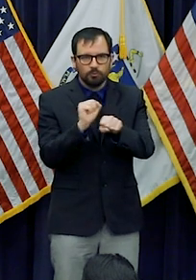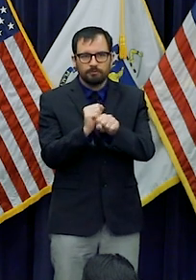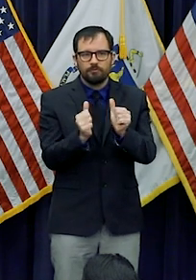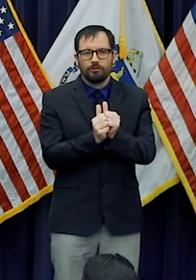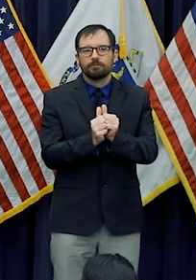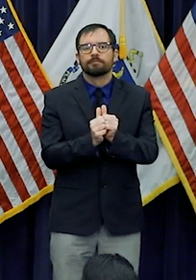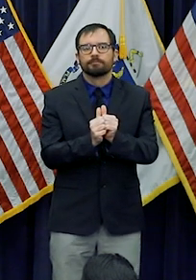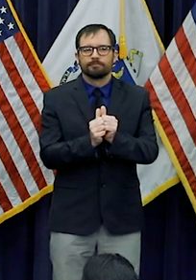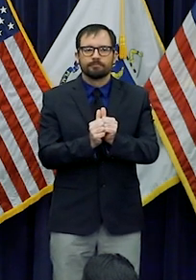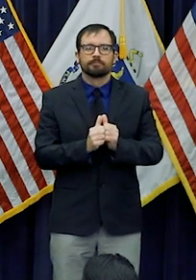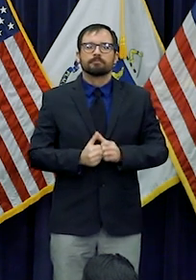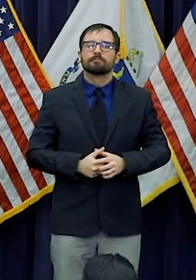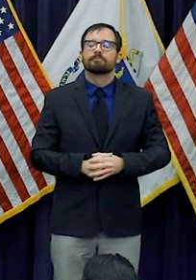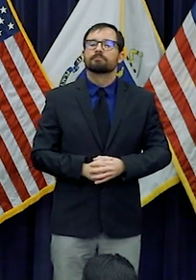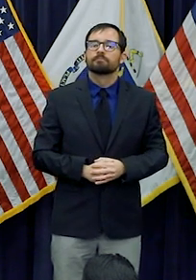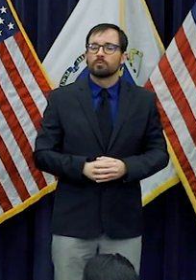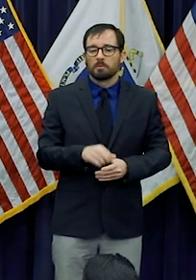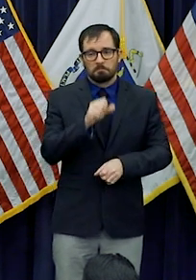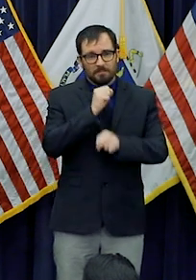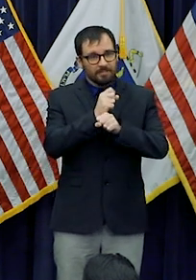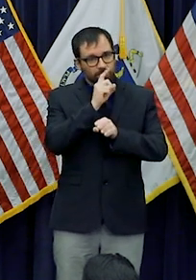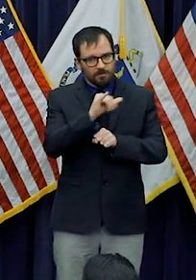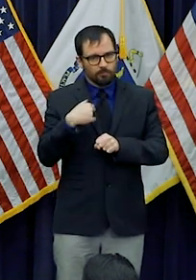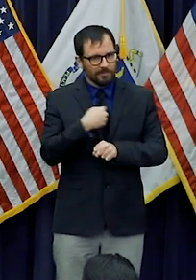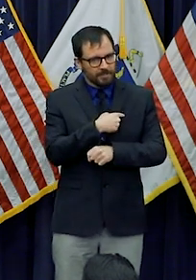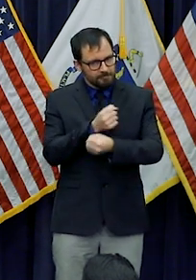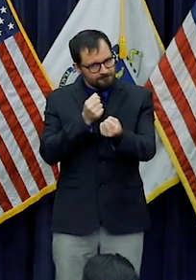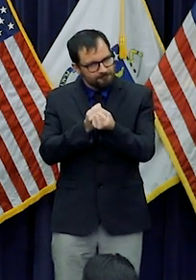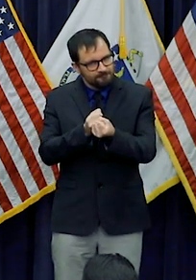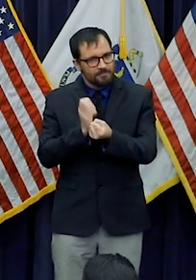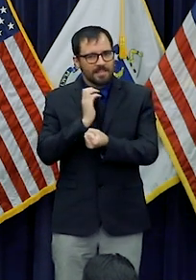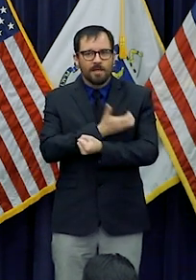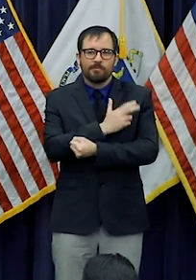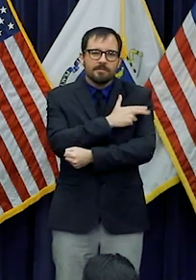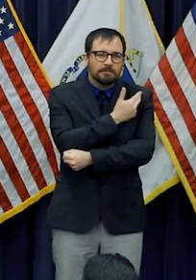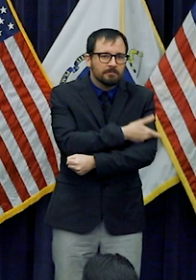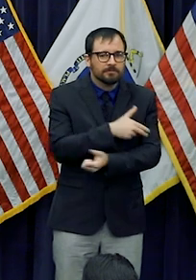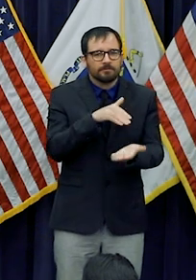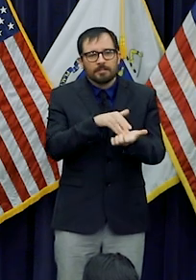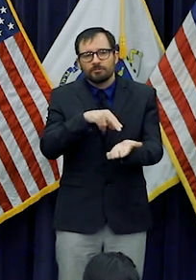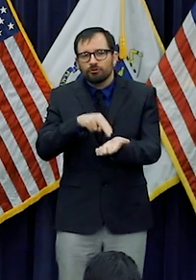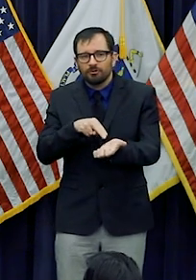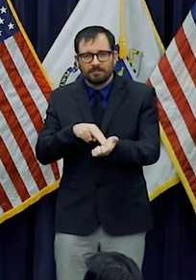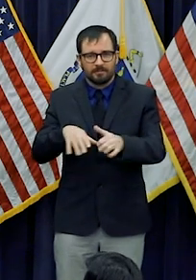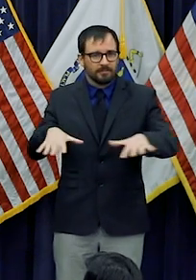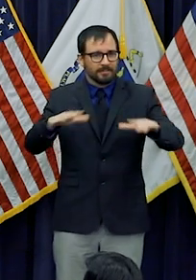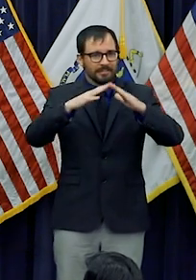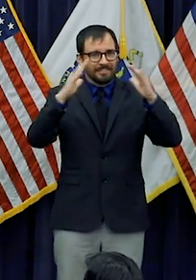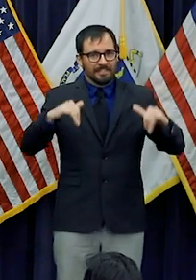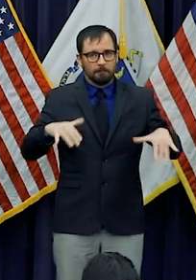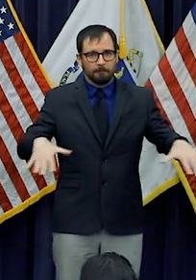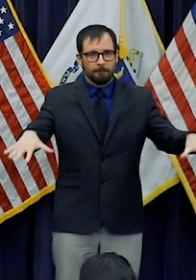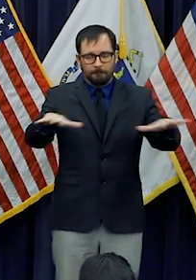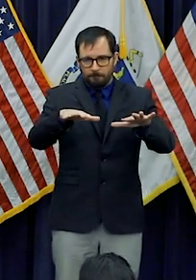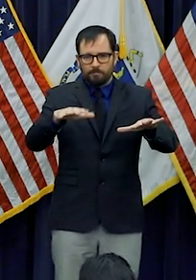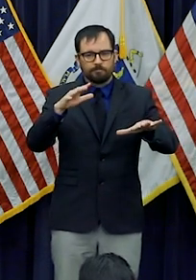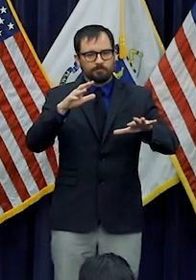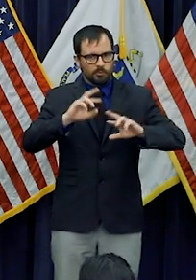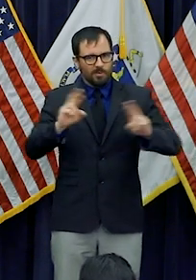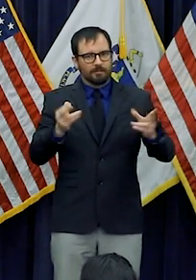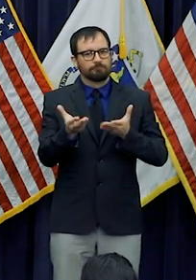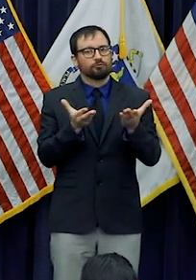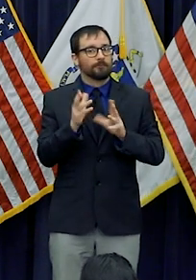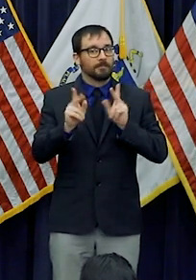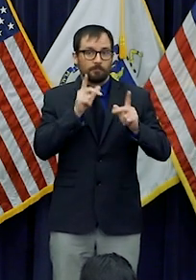they and we work together to ensure that we have the capacity we need to serve our residents. I also want to take this opportunity to